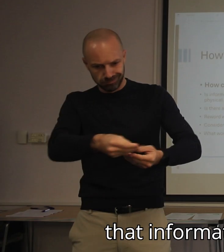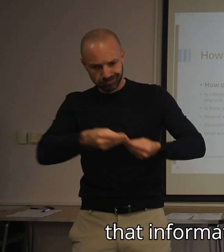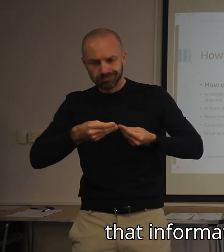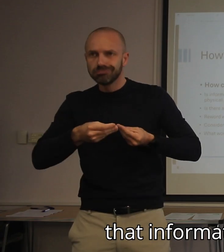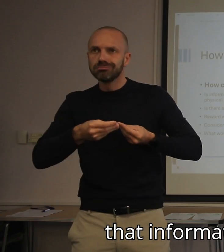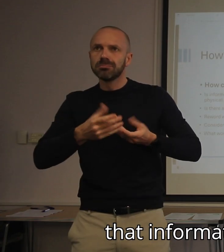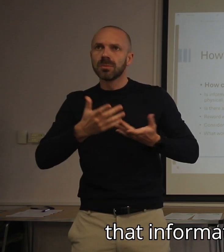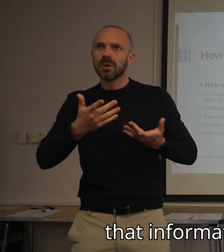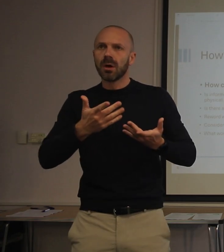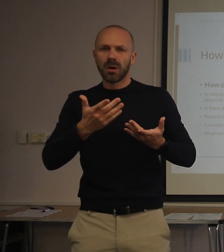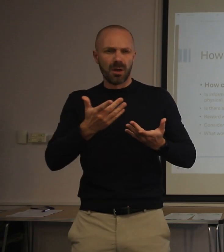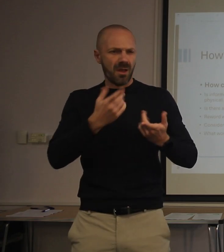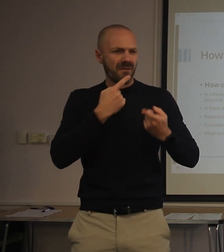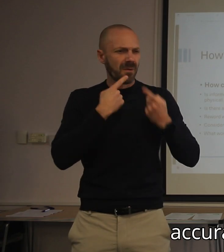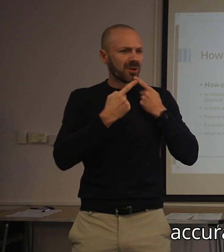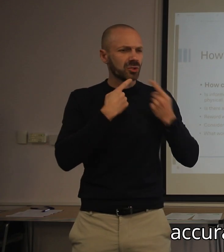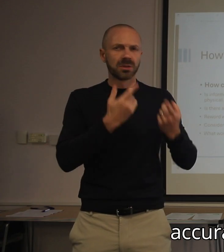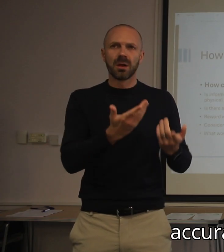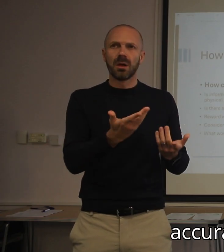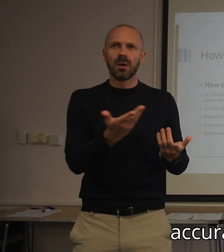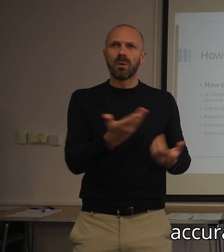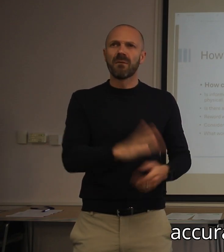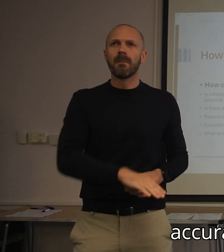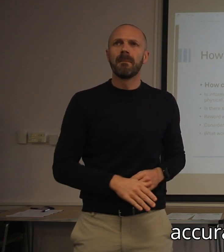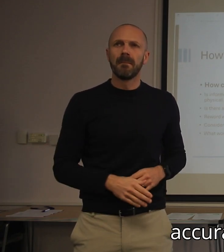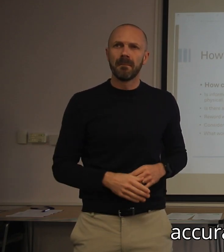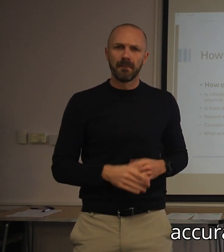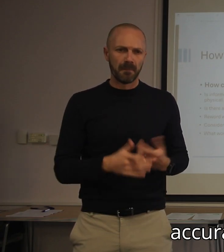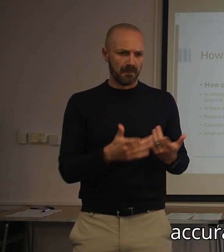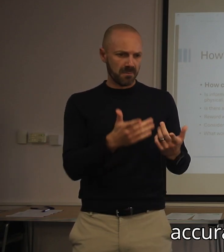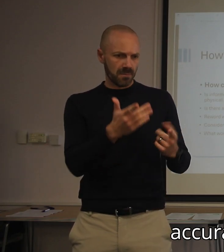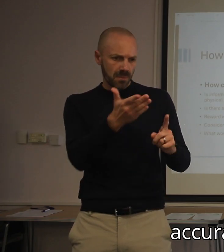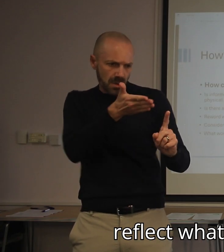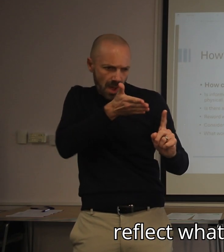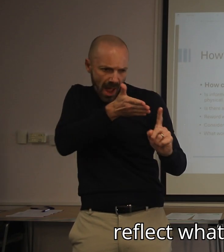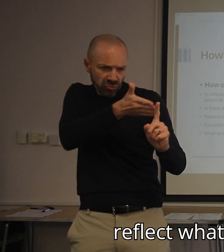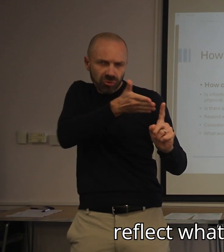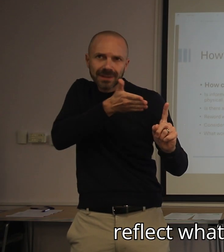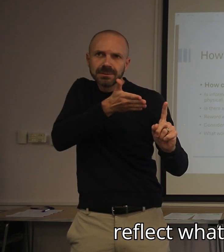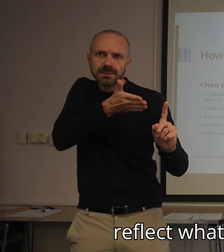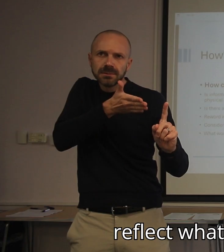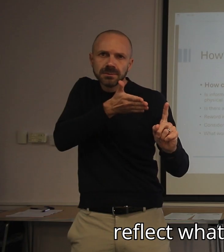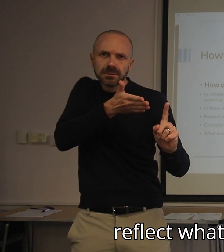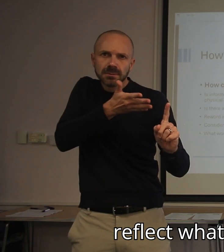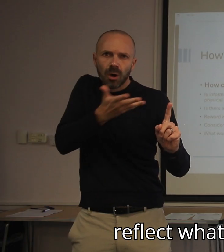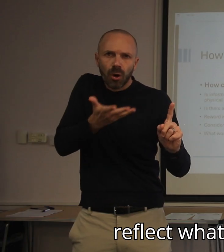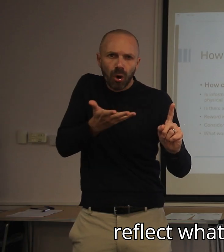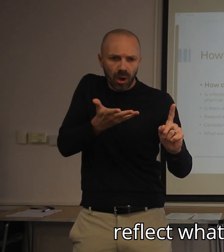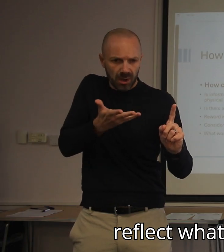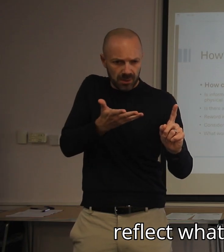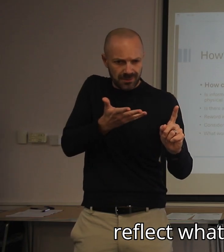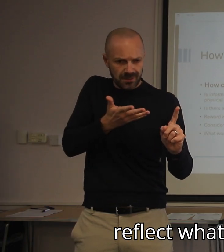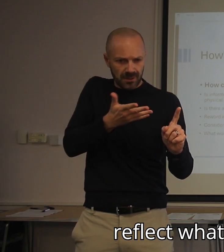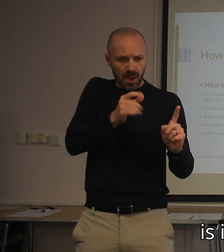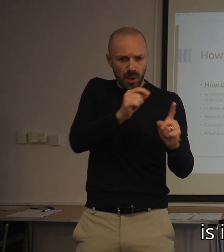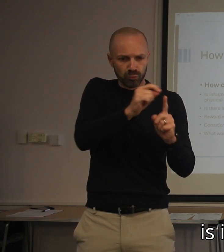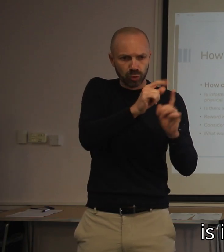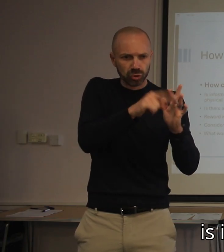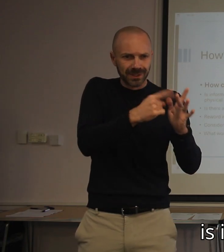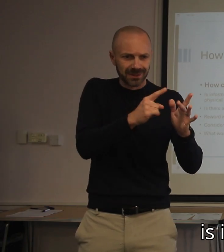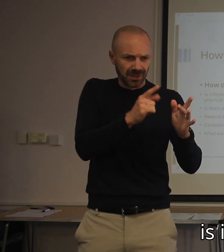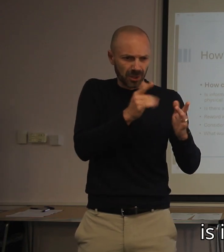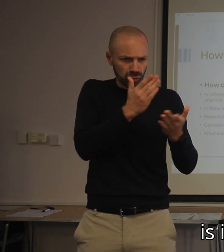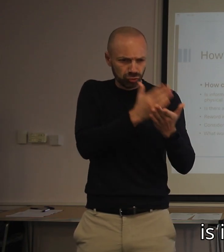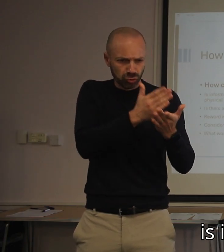from? And how accurate is it? Does it truly reflect what's going on in a project? Or is